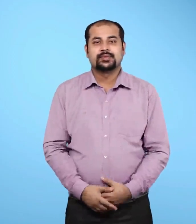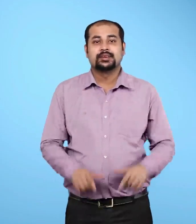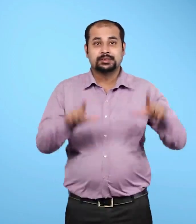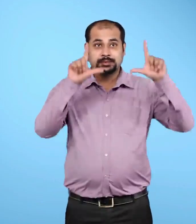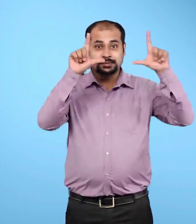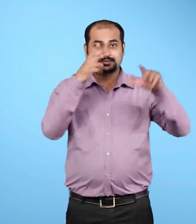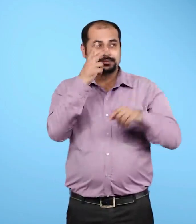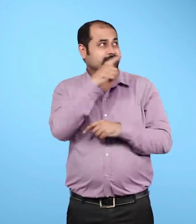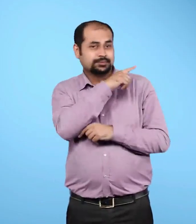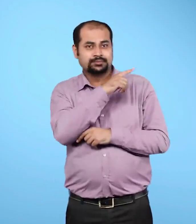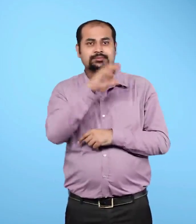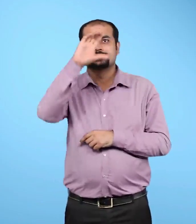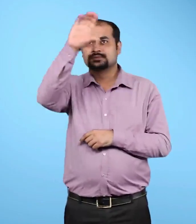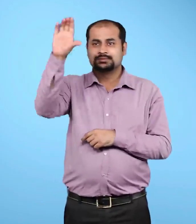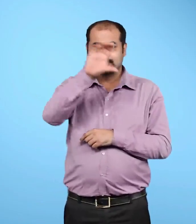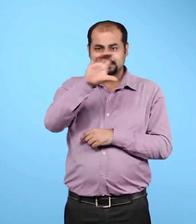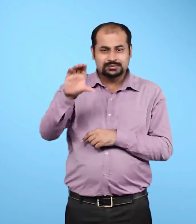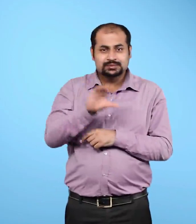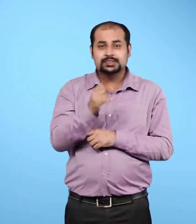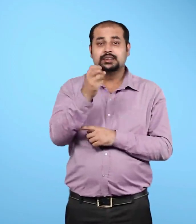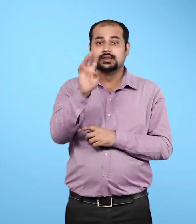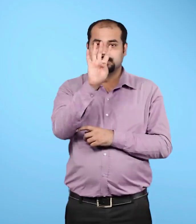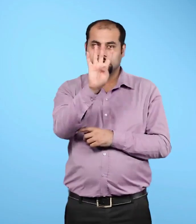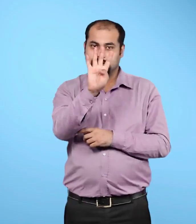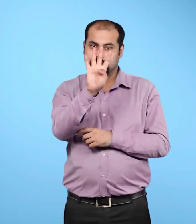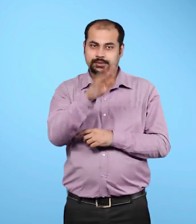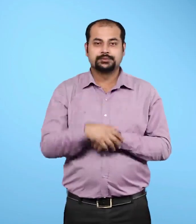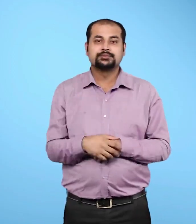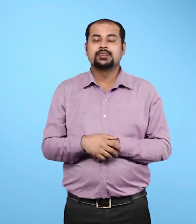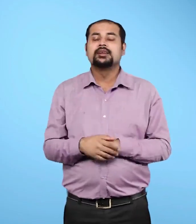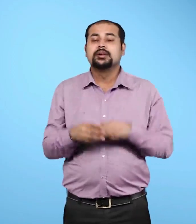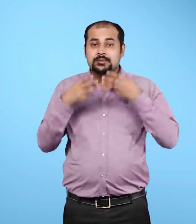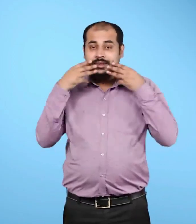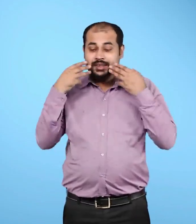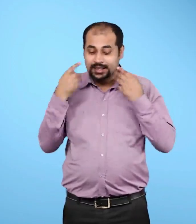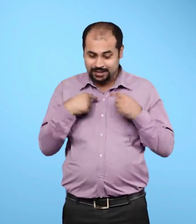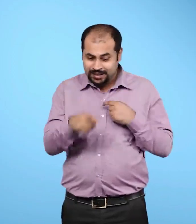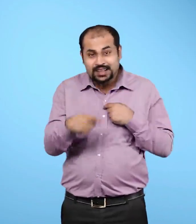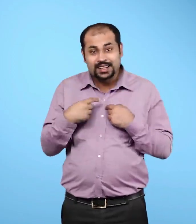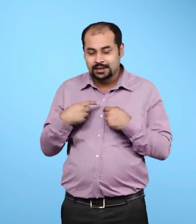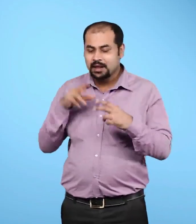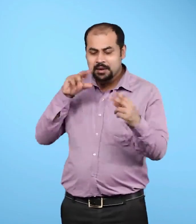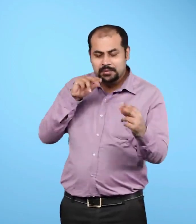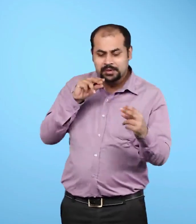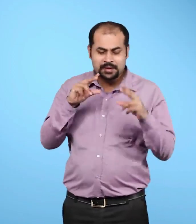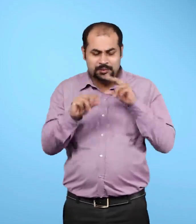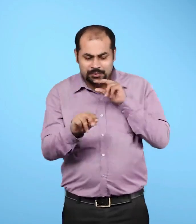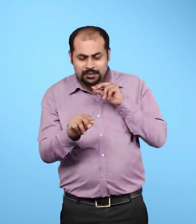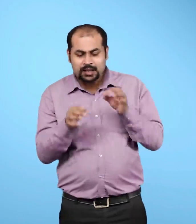This page has 4 pictures and the conversation of 2 cats continues.